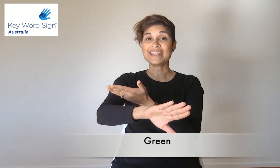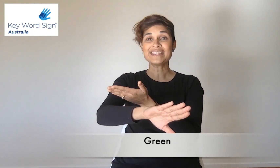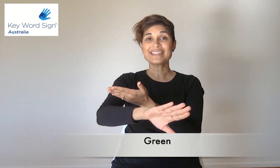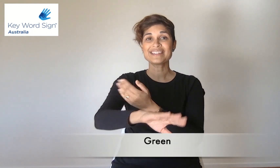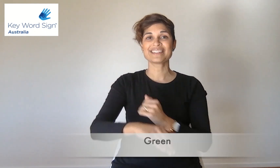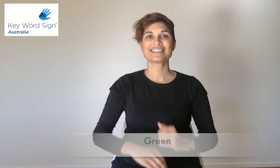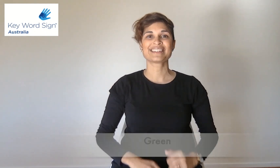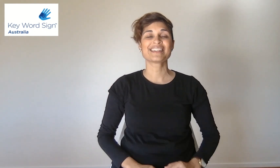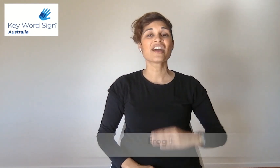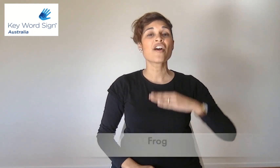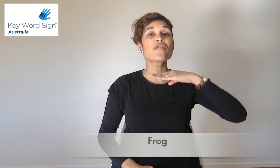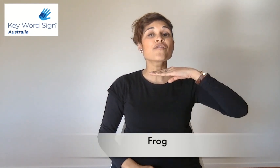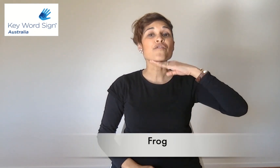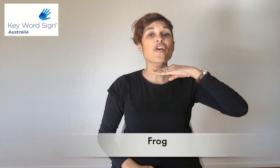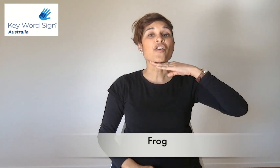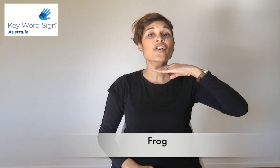green, frog,